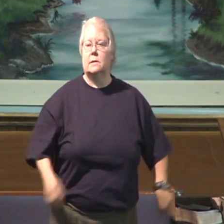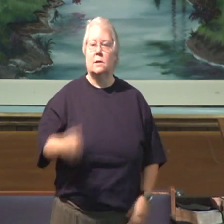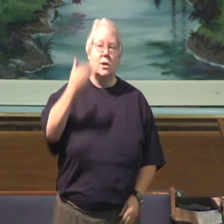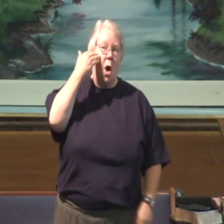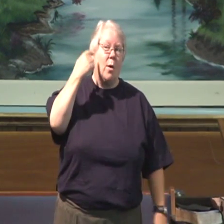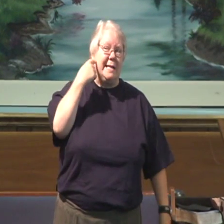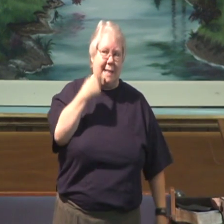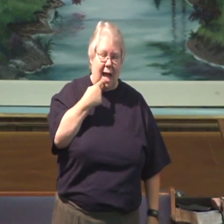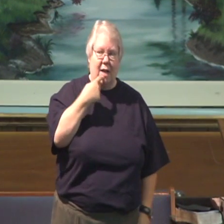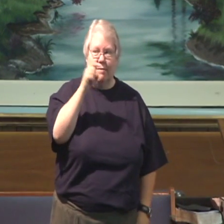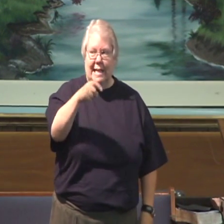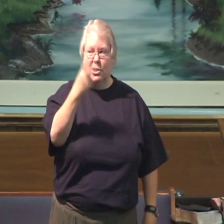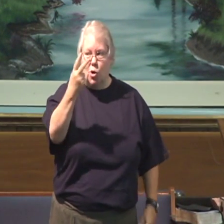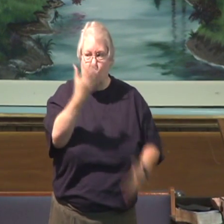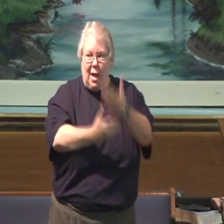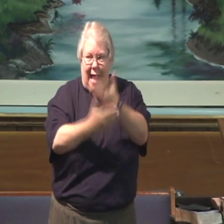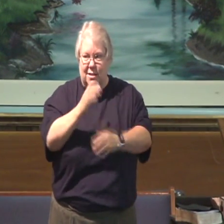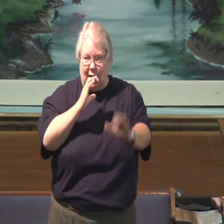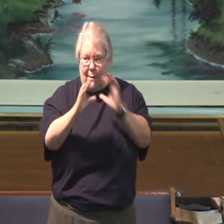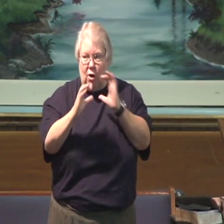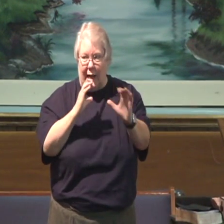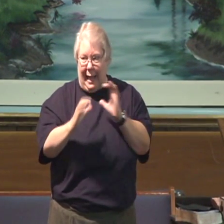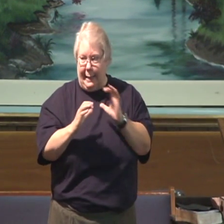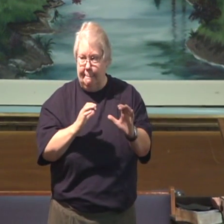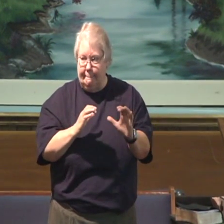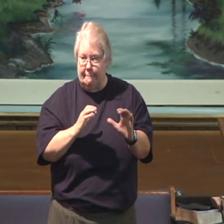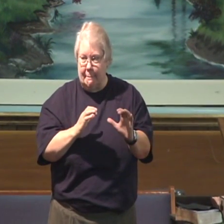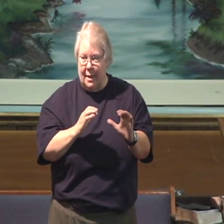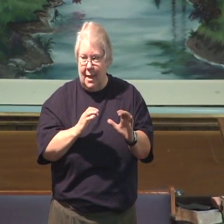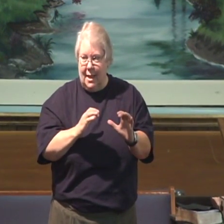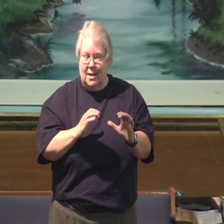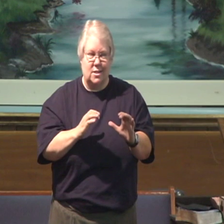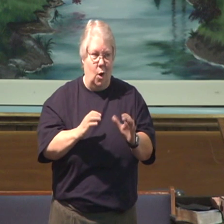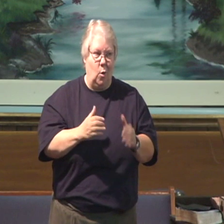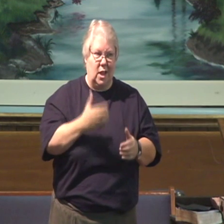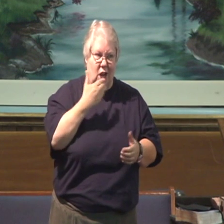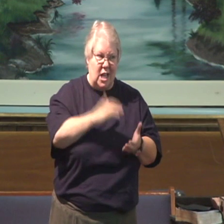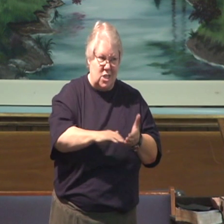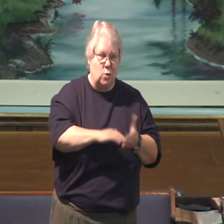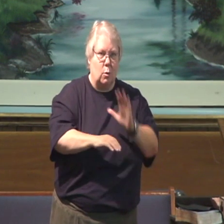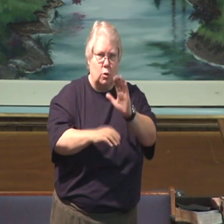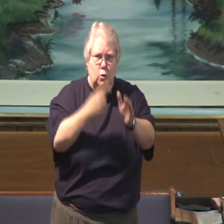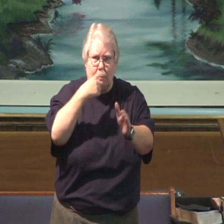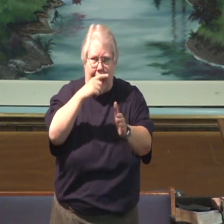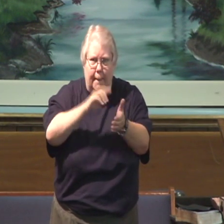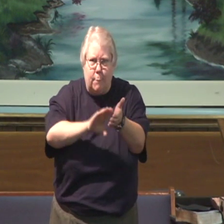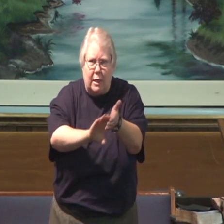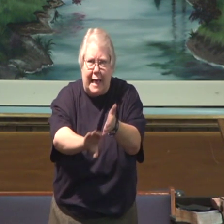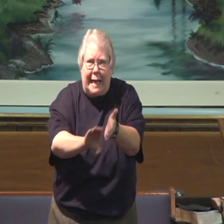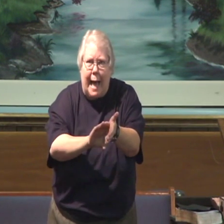said, oh. So knowing that means 2 hands to communicate. So with a good excuse, would you mind put that